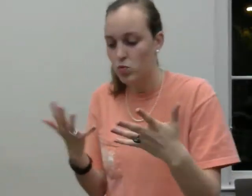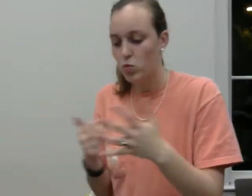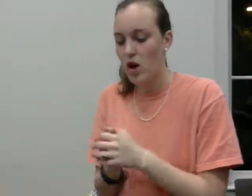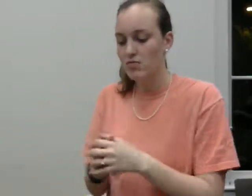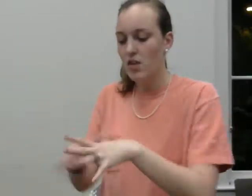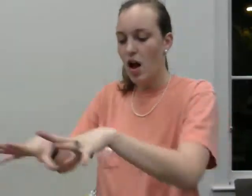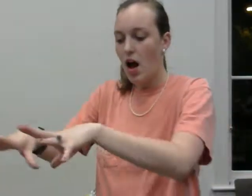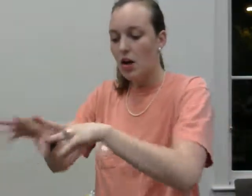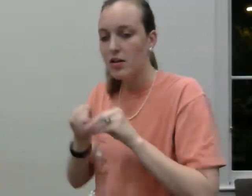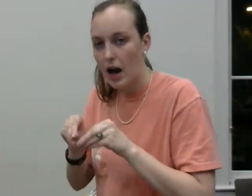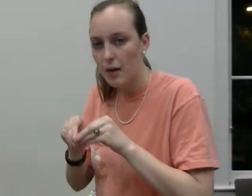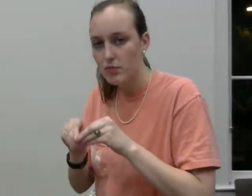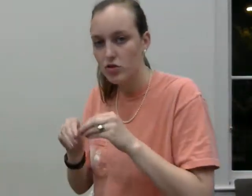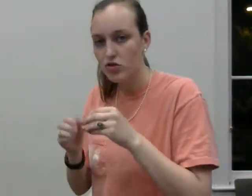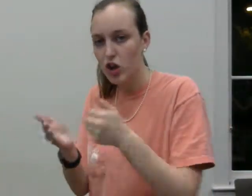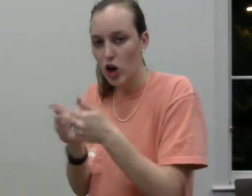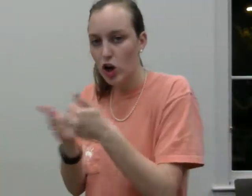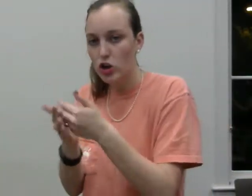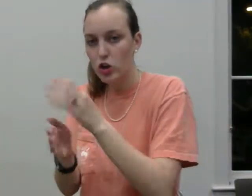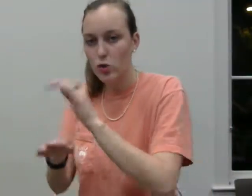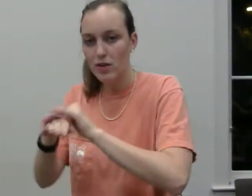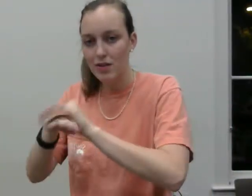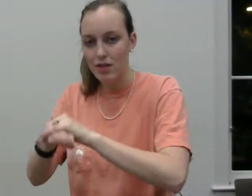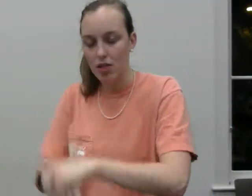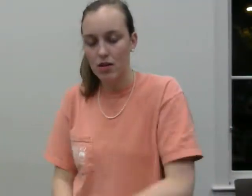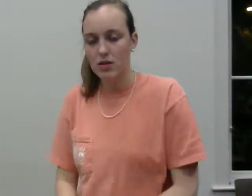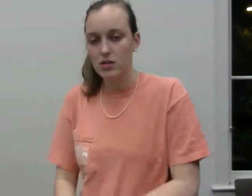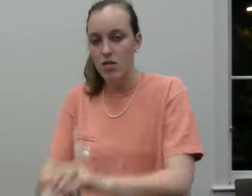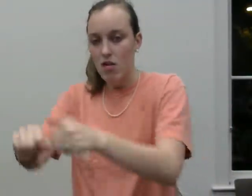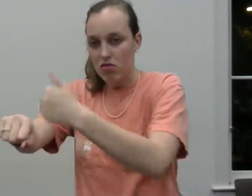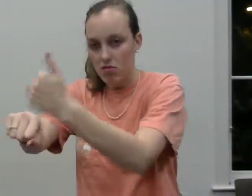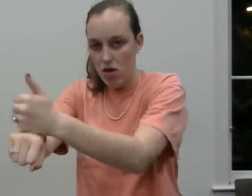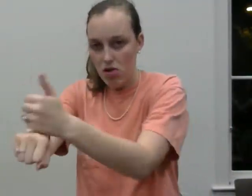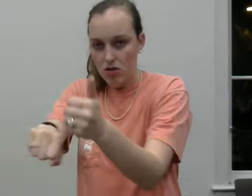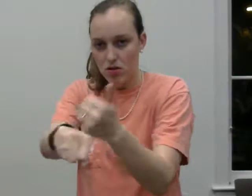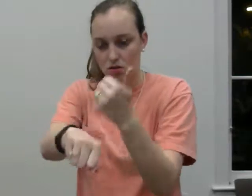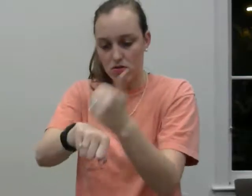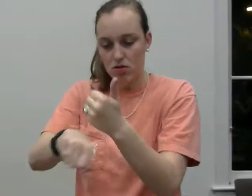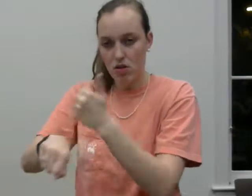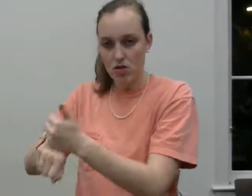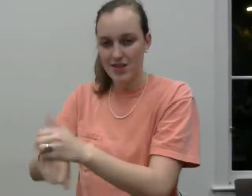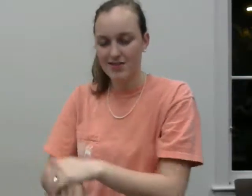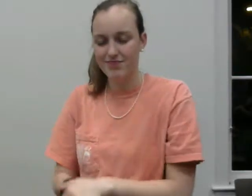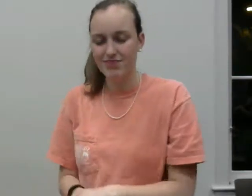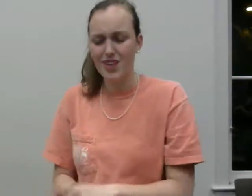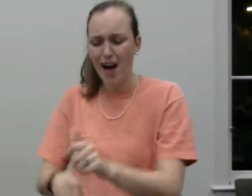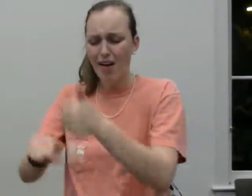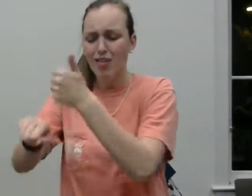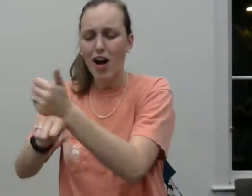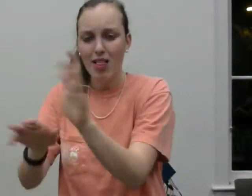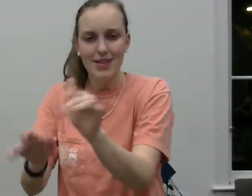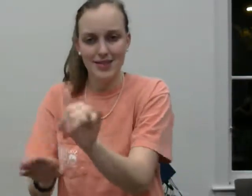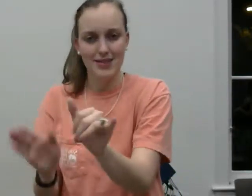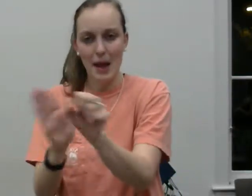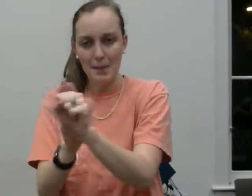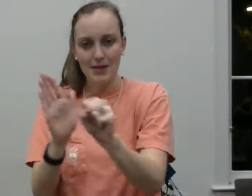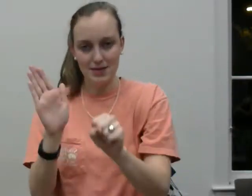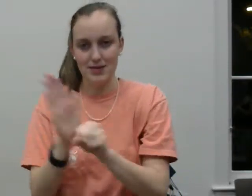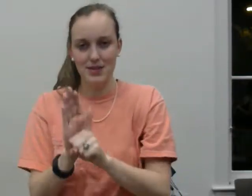New England. If we talk about the colonies as a snake, right, just like the join or die poster, and the head on that join or die